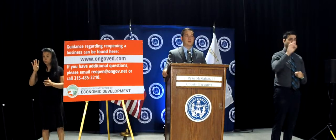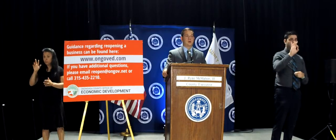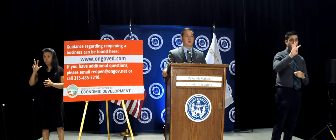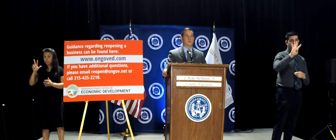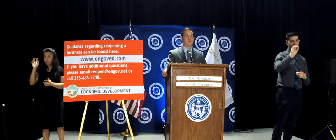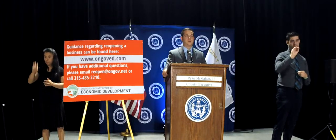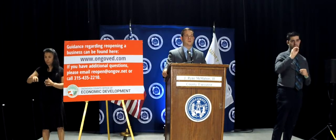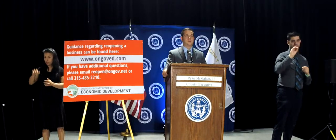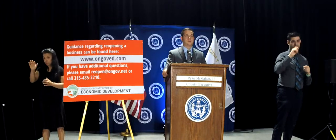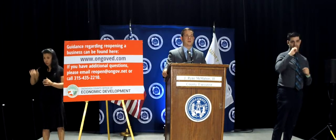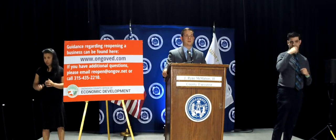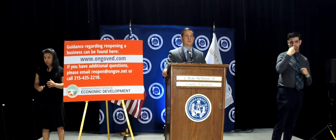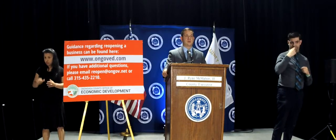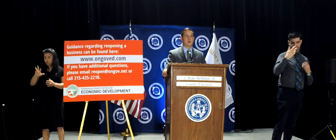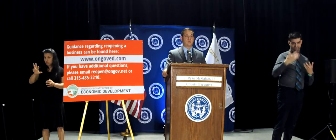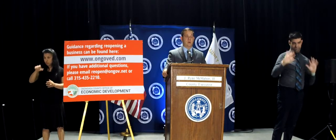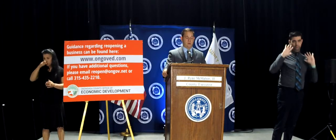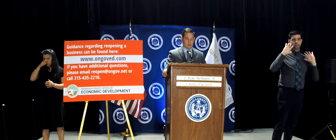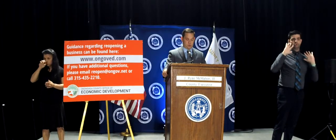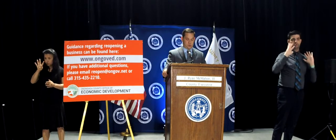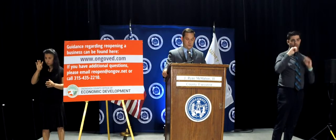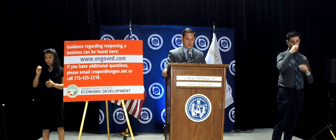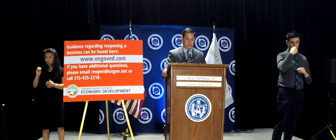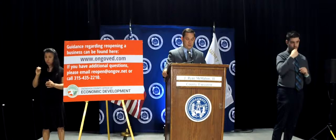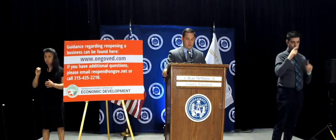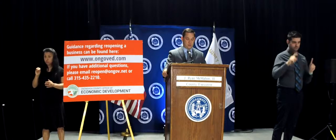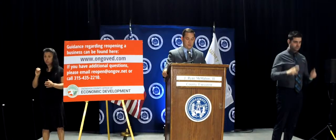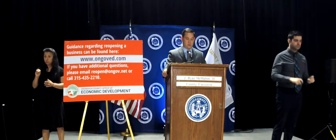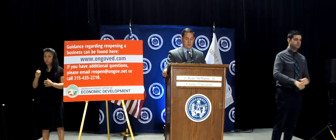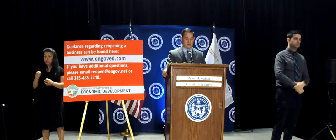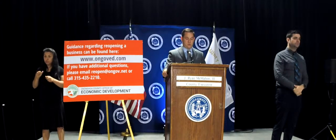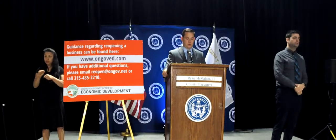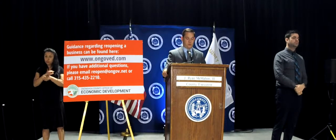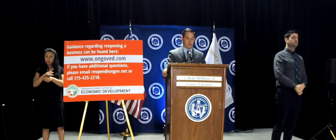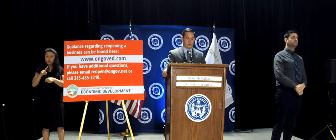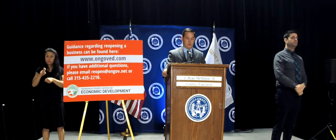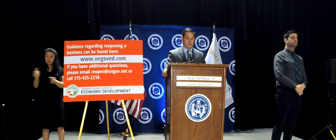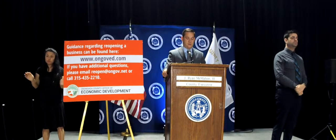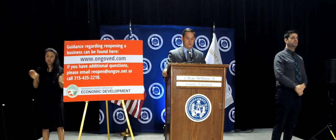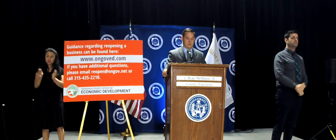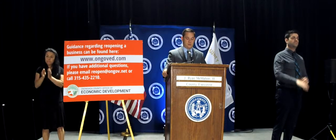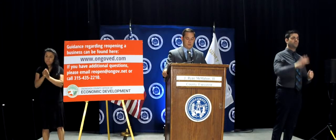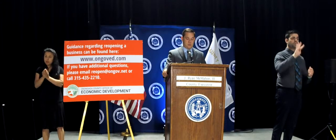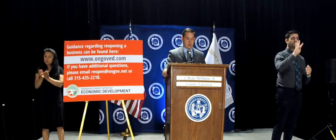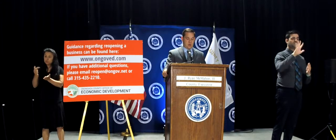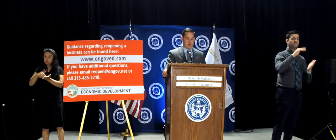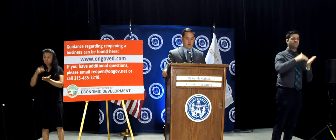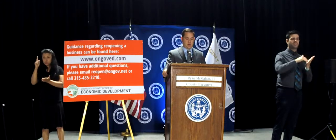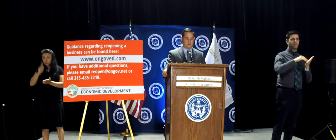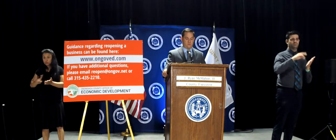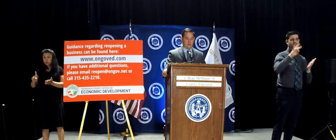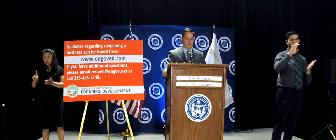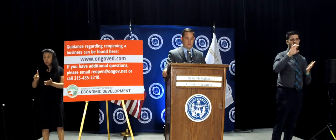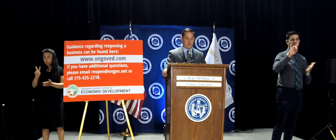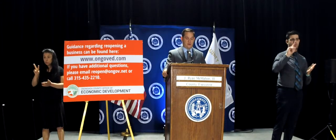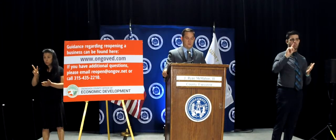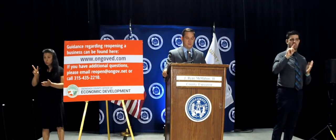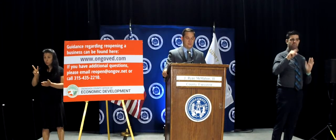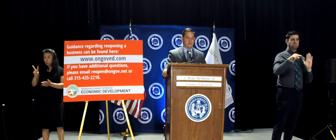positive results since March 16th. That's 23 new cases. And